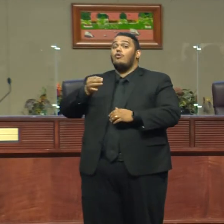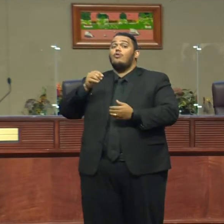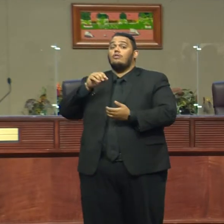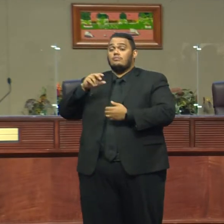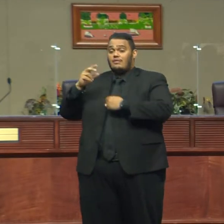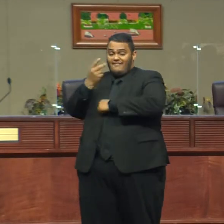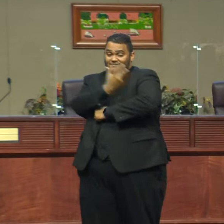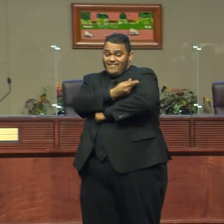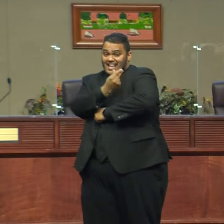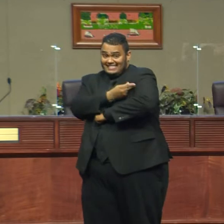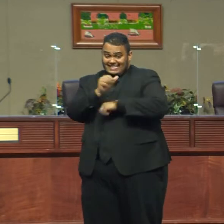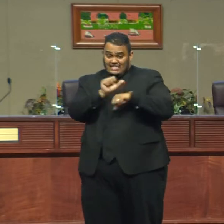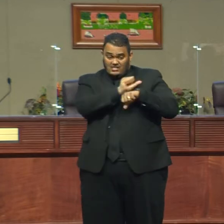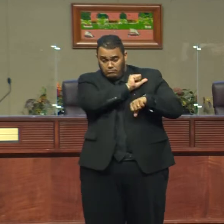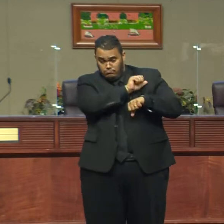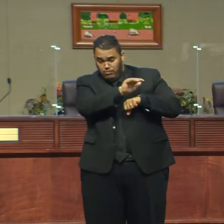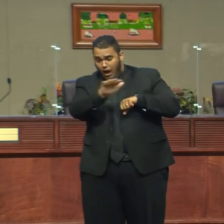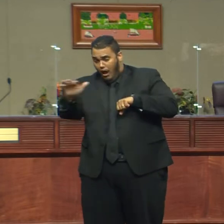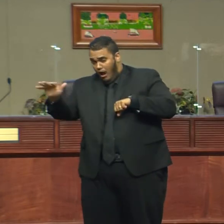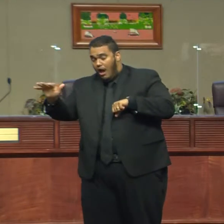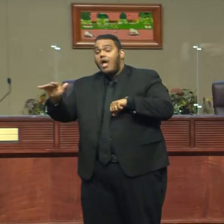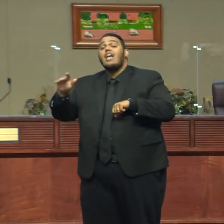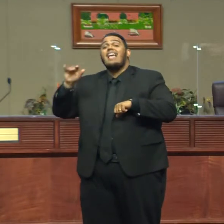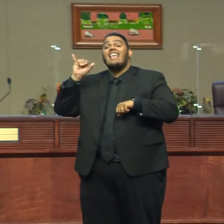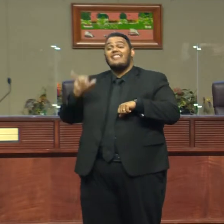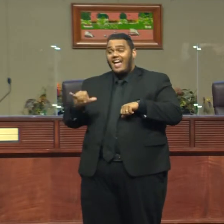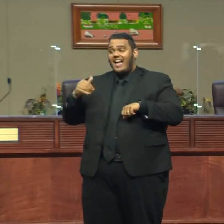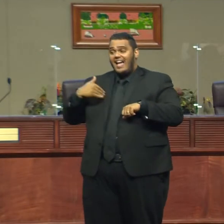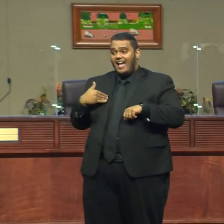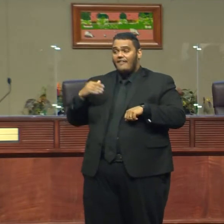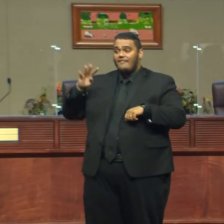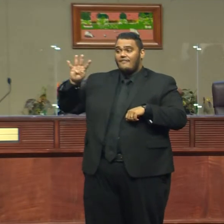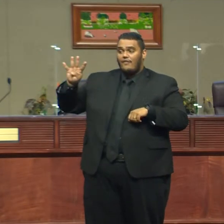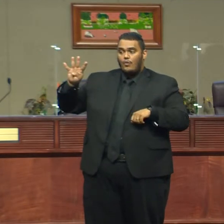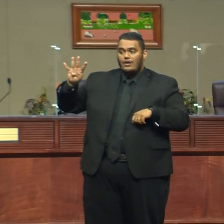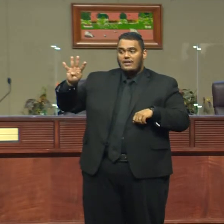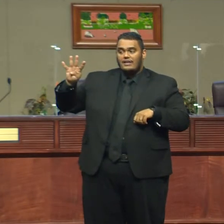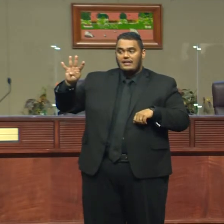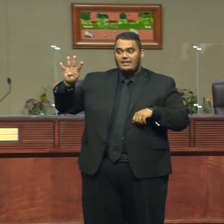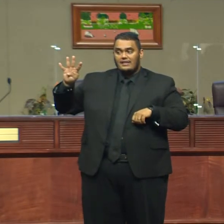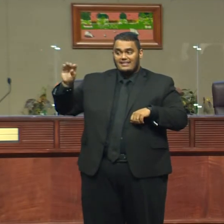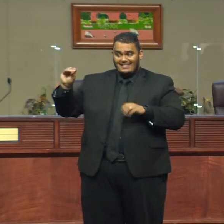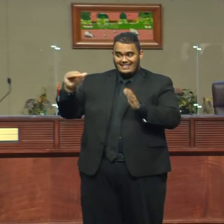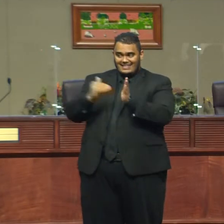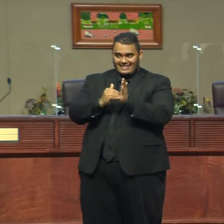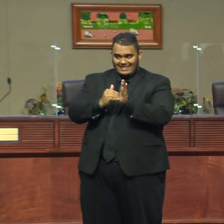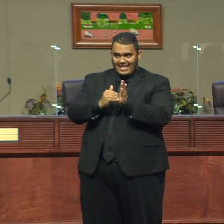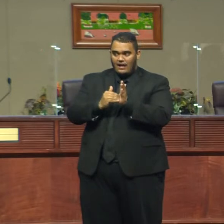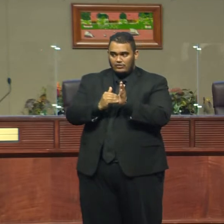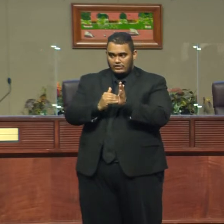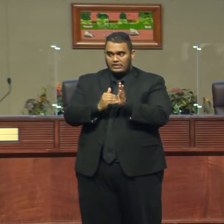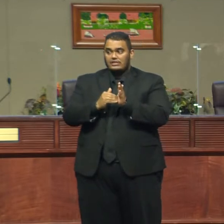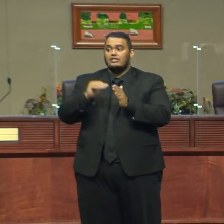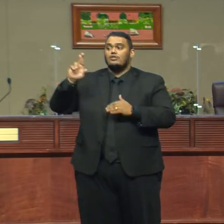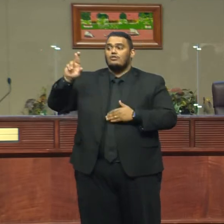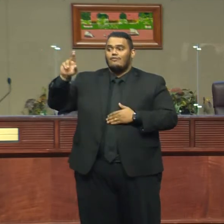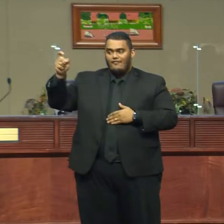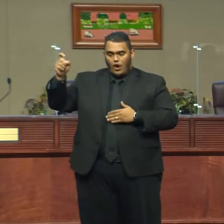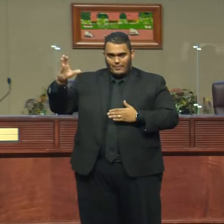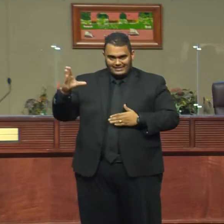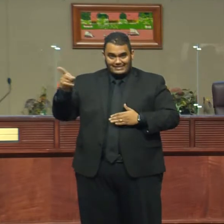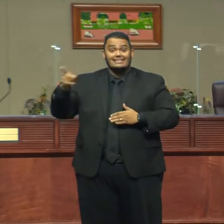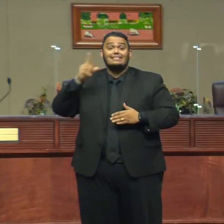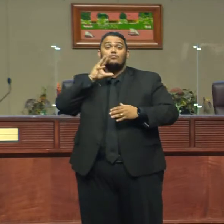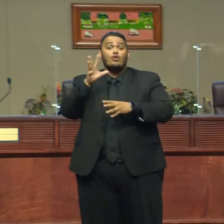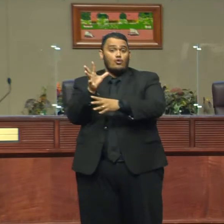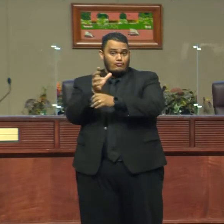country that will be receiving direct shipments. Within the coming months, they're going to gradually